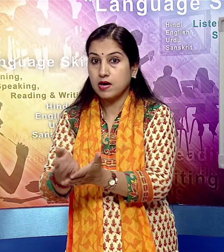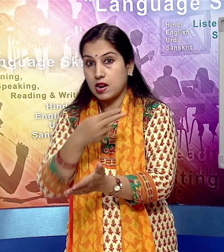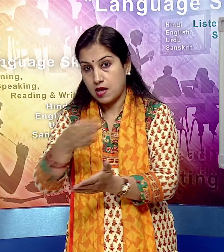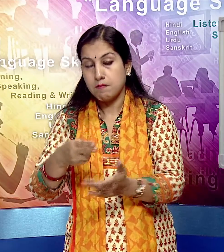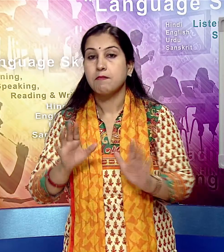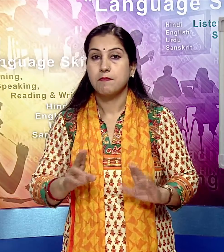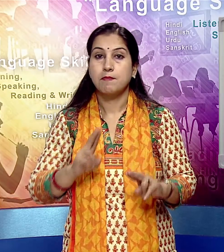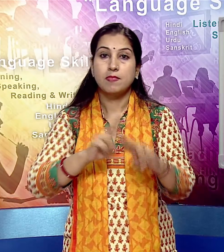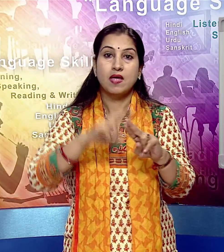food enrichment.